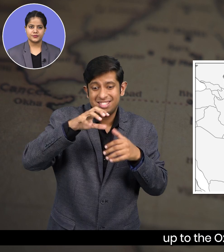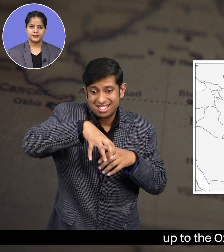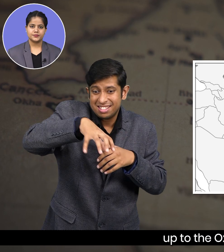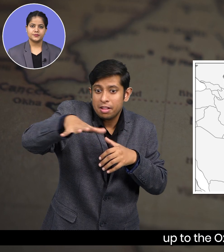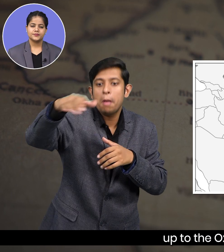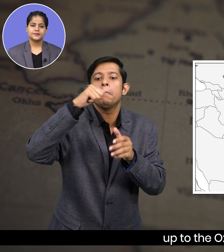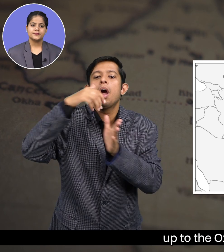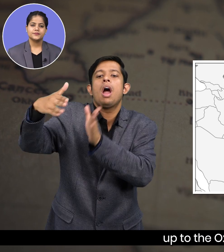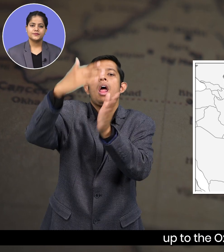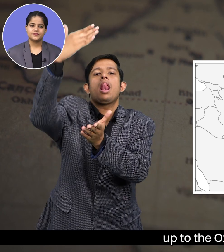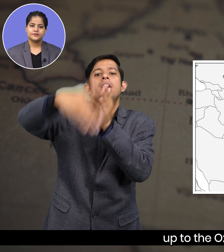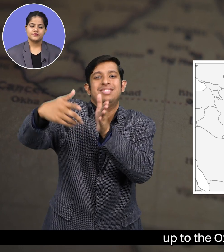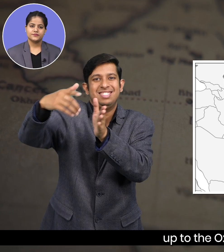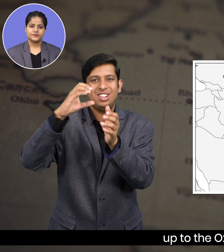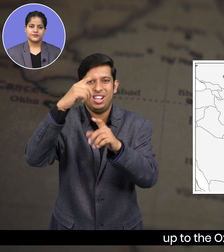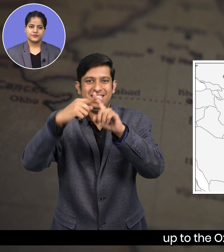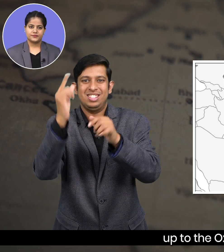River.